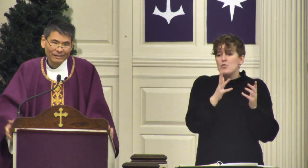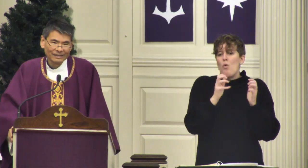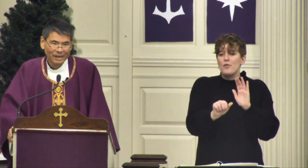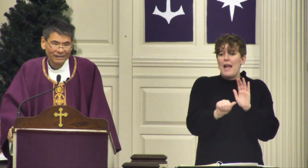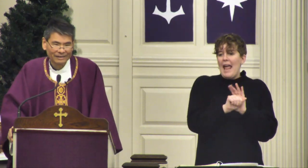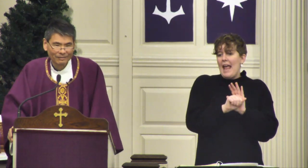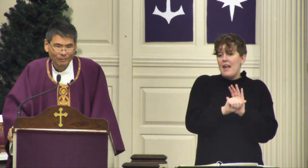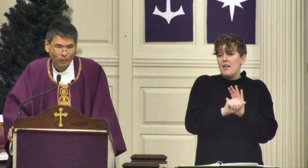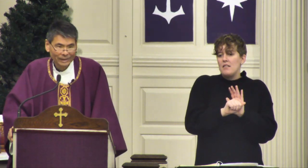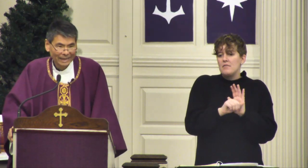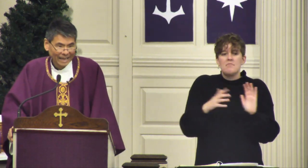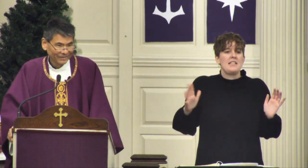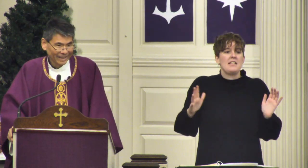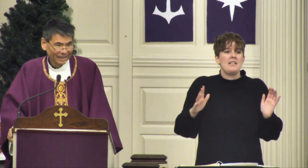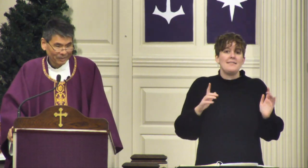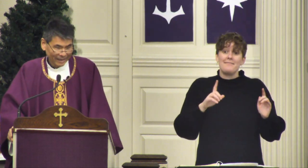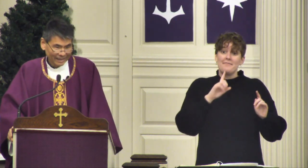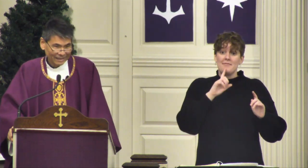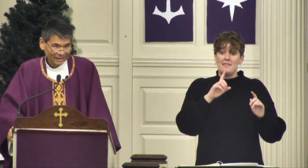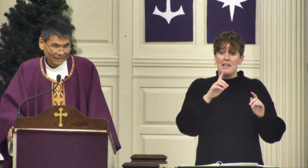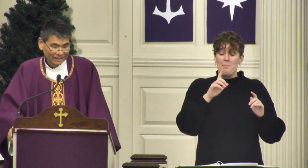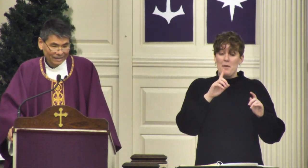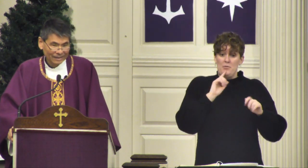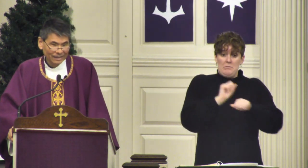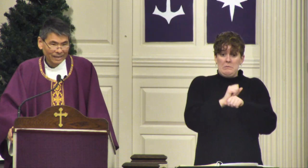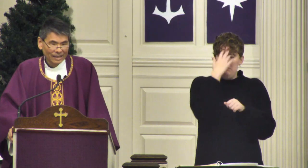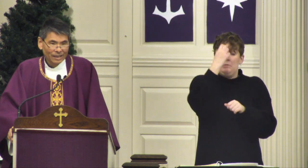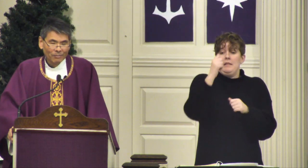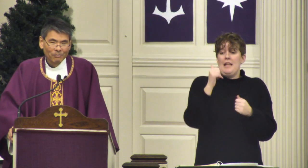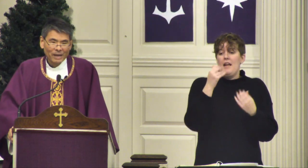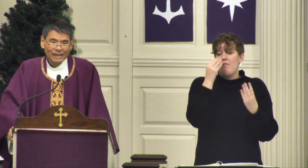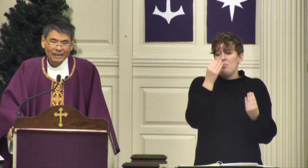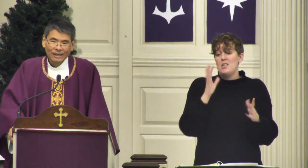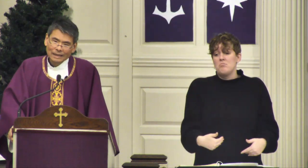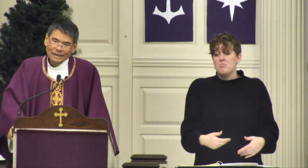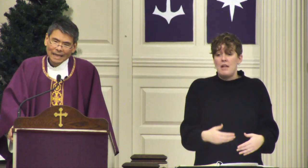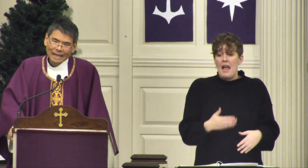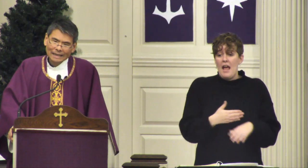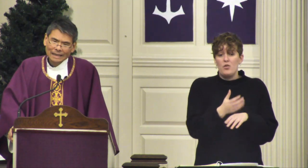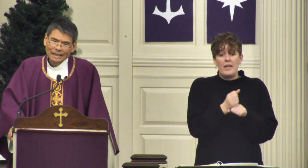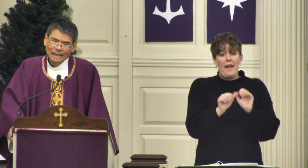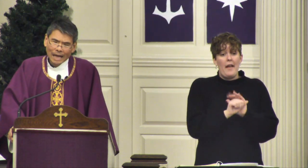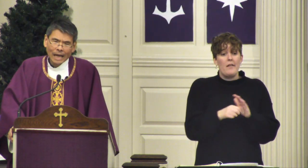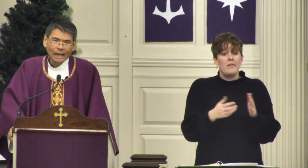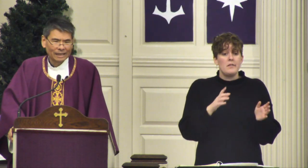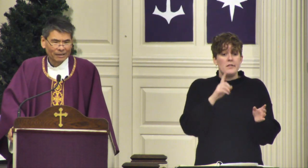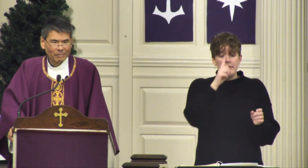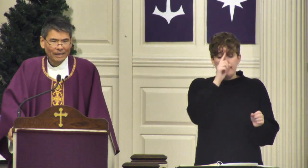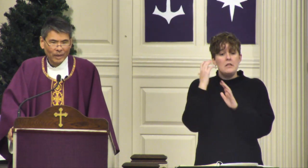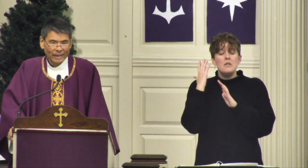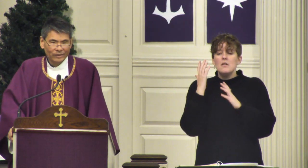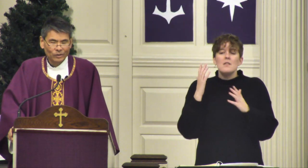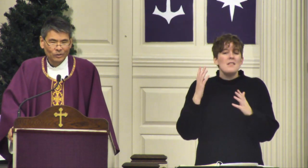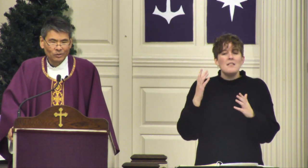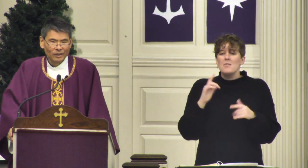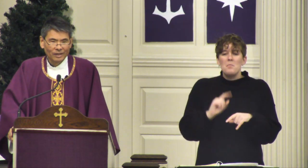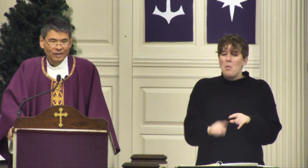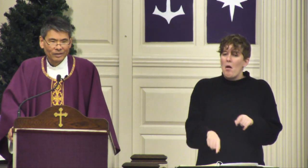about what the answer really means? But, of course, that's not the best way